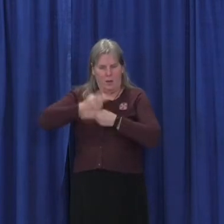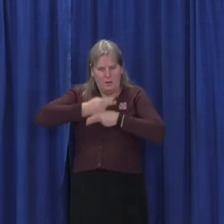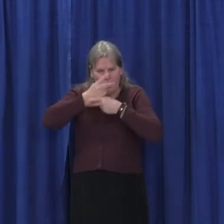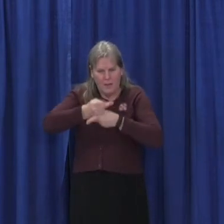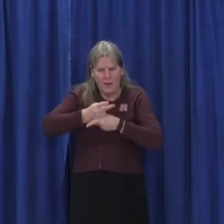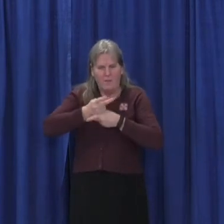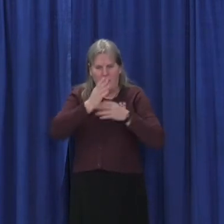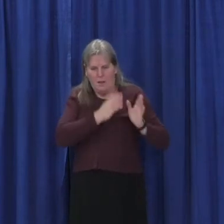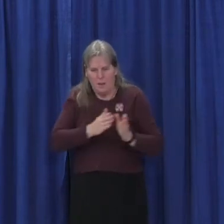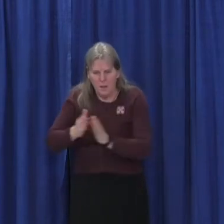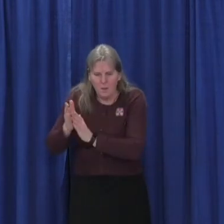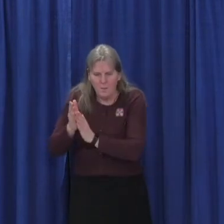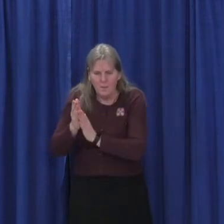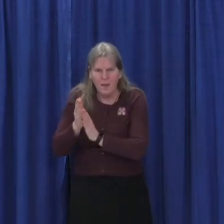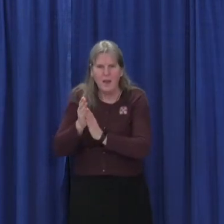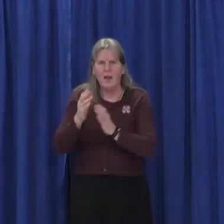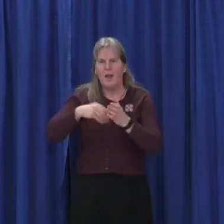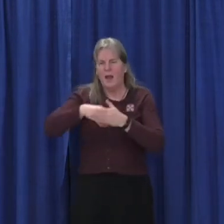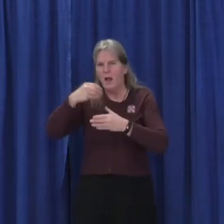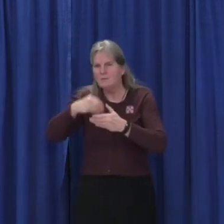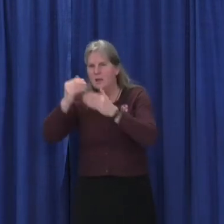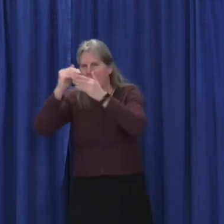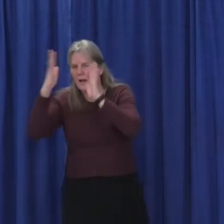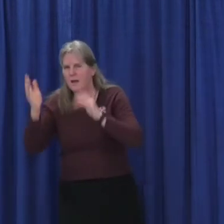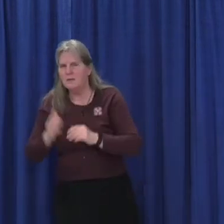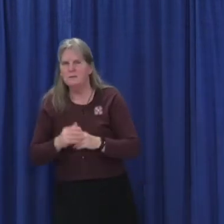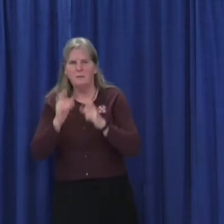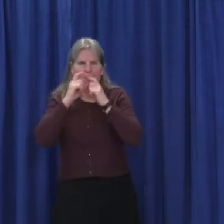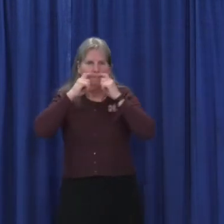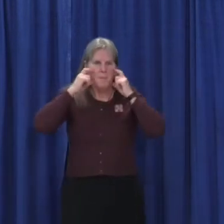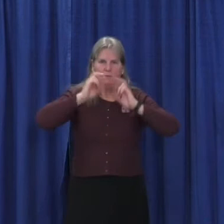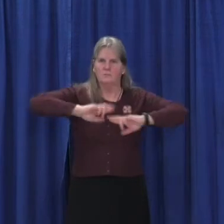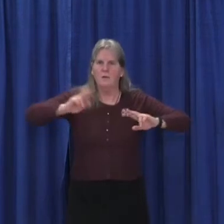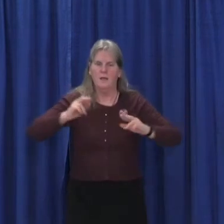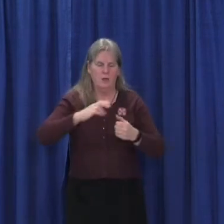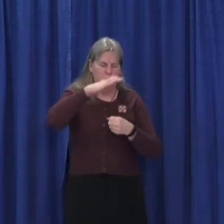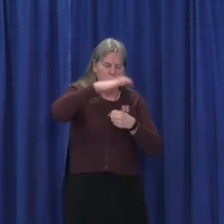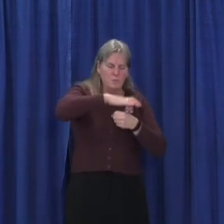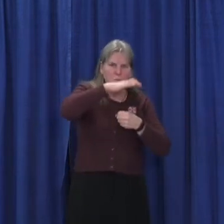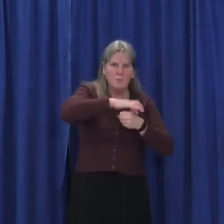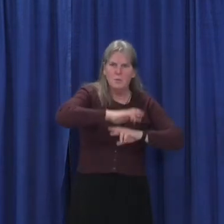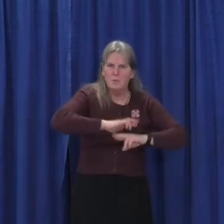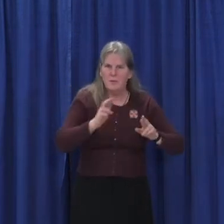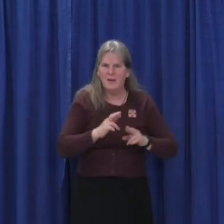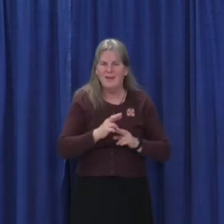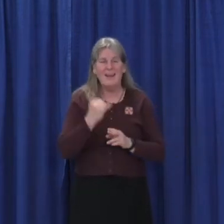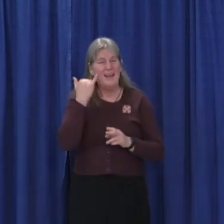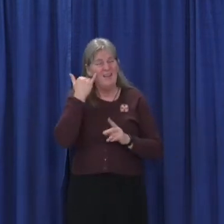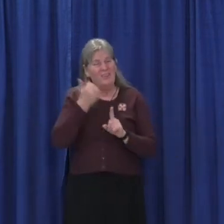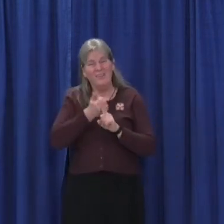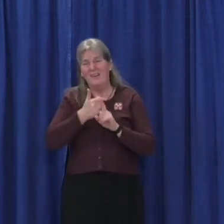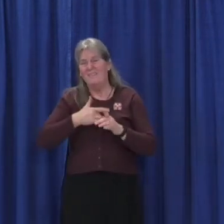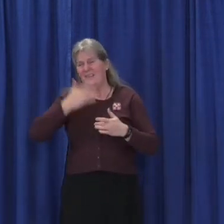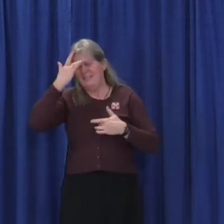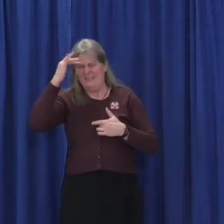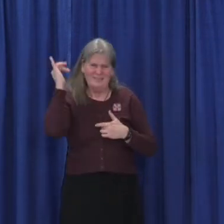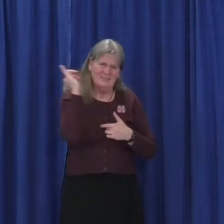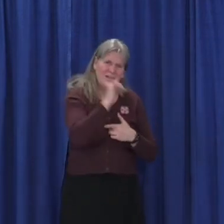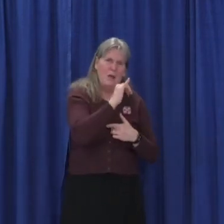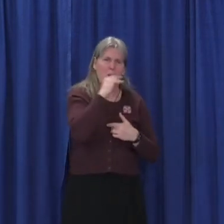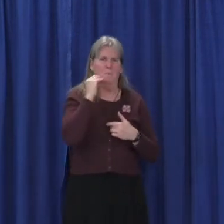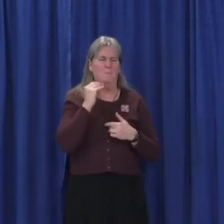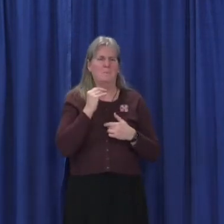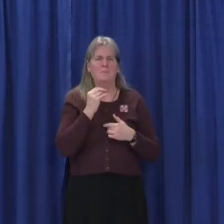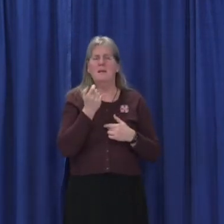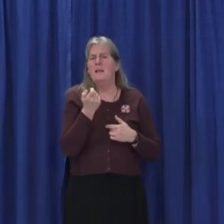activities outside your home. Have your masks and your hand sanitizer ready. Please stay home if you are sick. Even with a